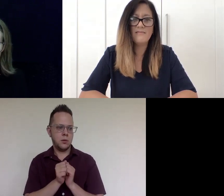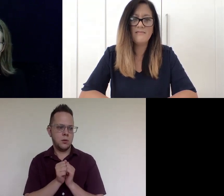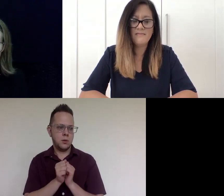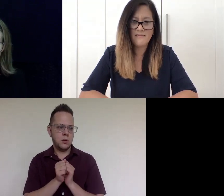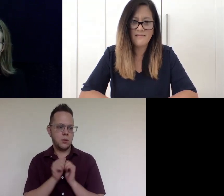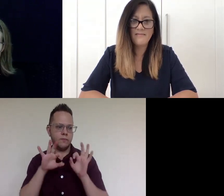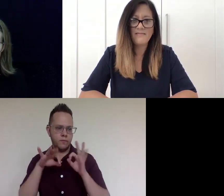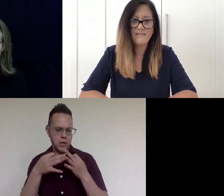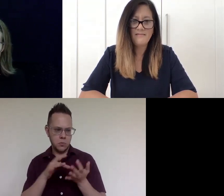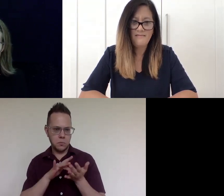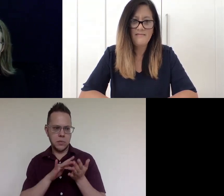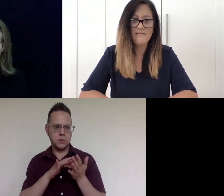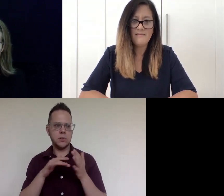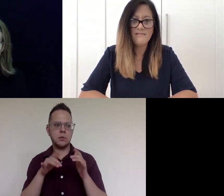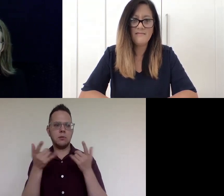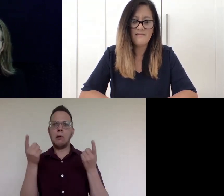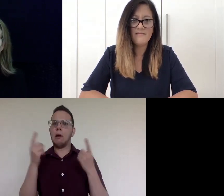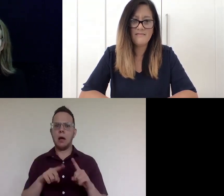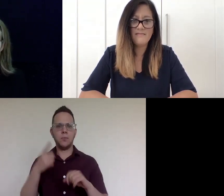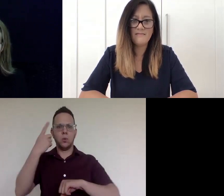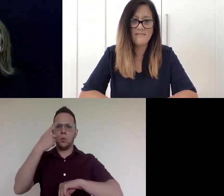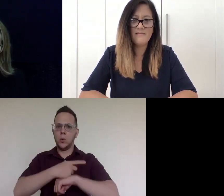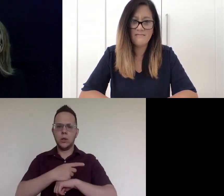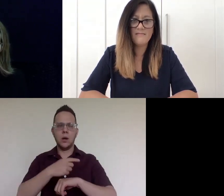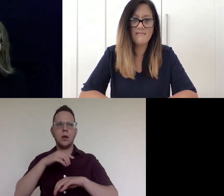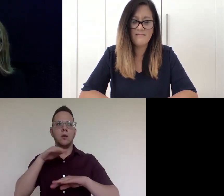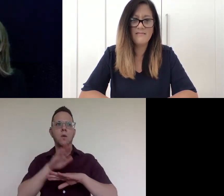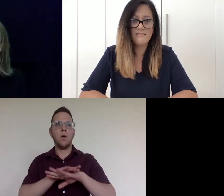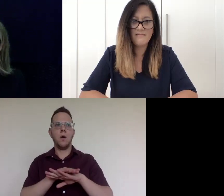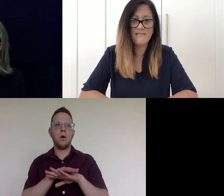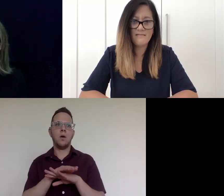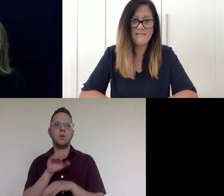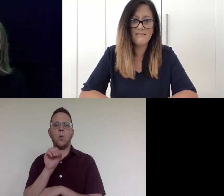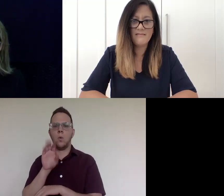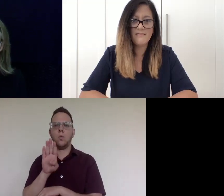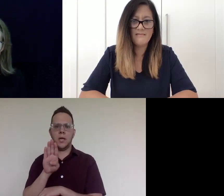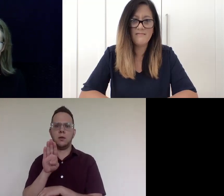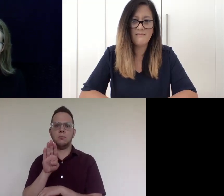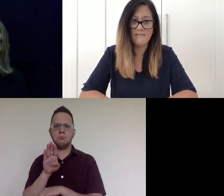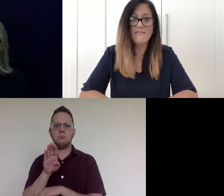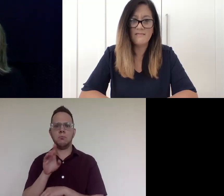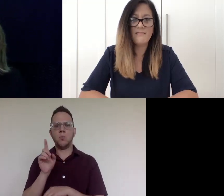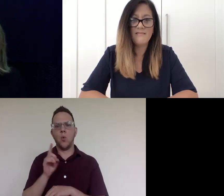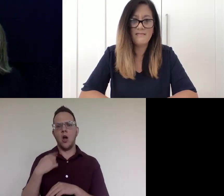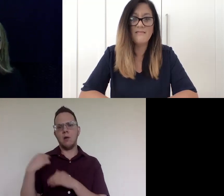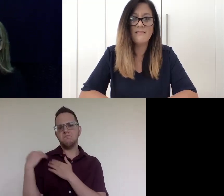medicine. And it's interesting because it just so happened I was on the OB ward.